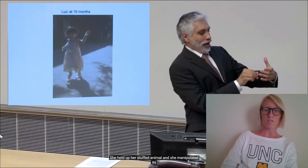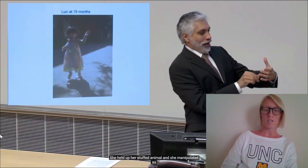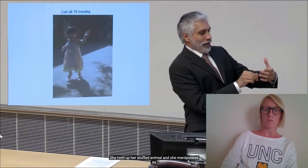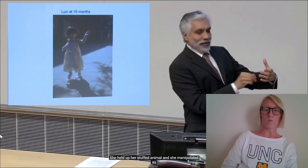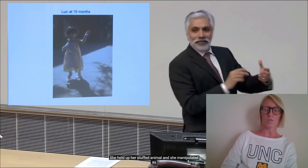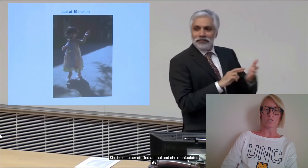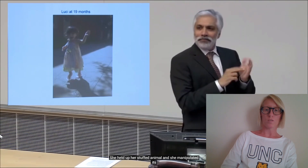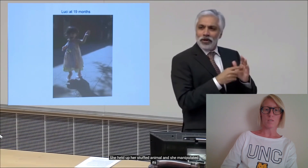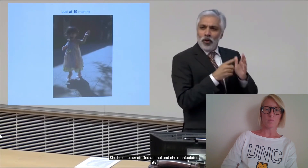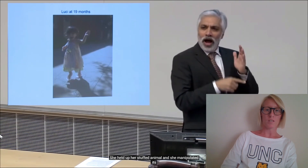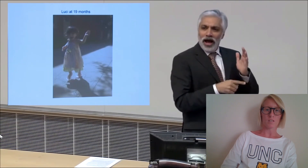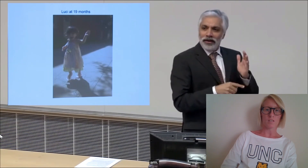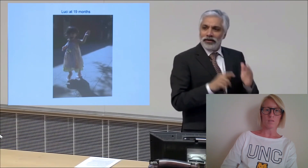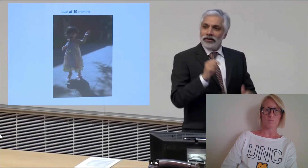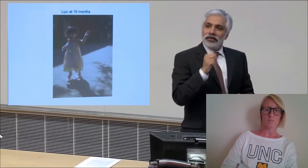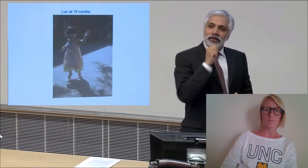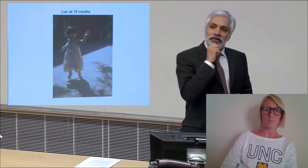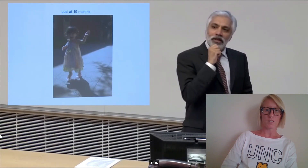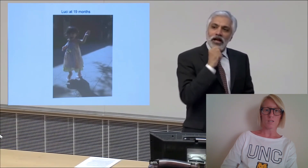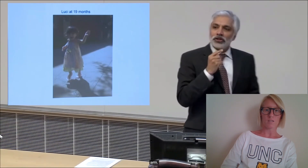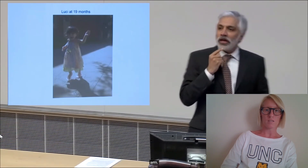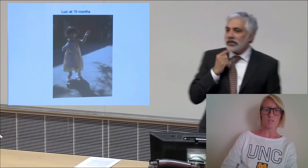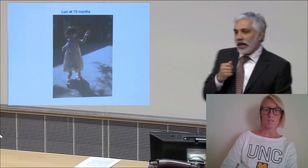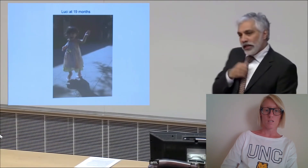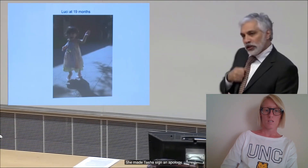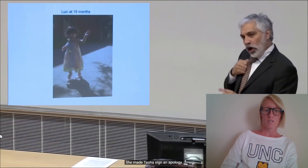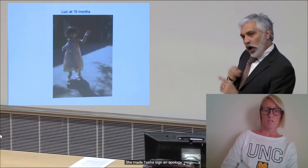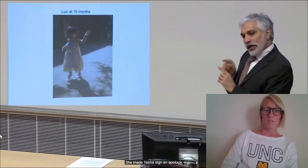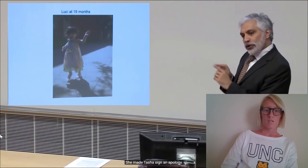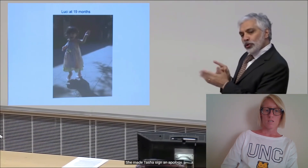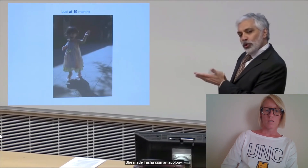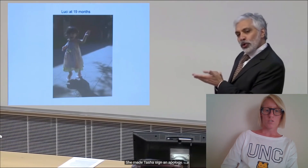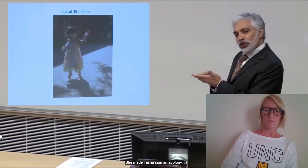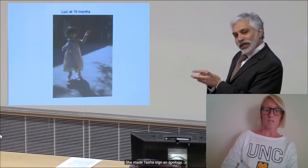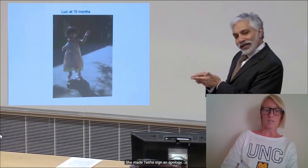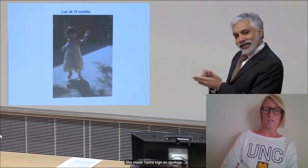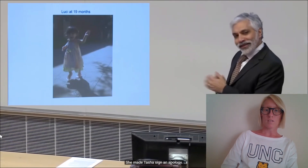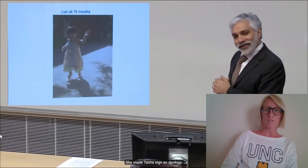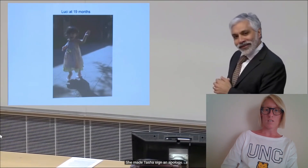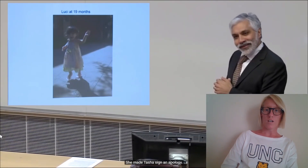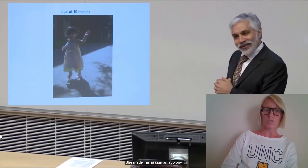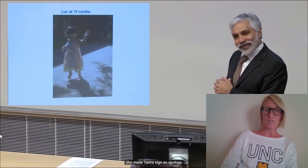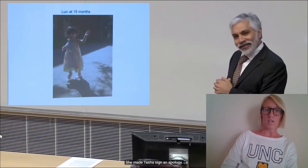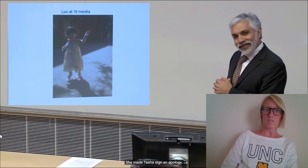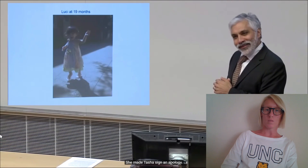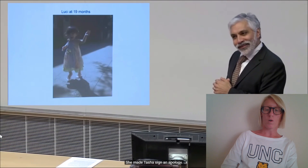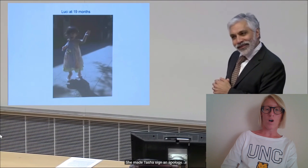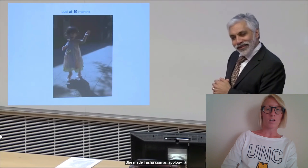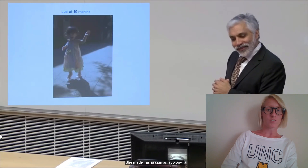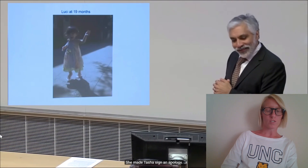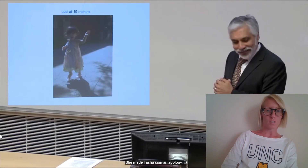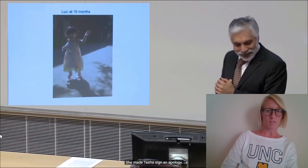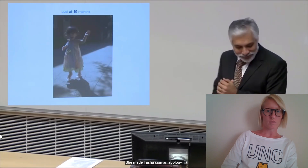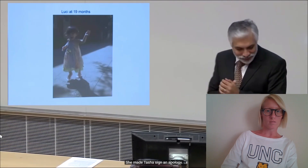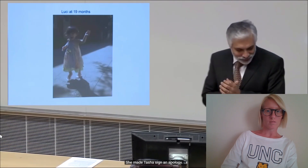she manipulated its arm. She made Tasha sign an apology.